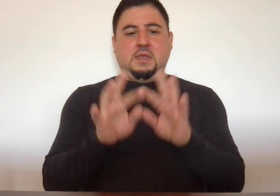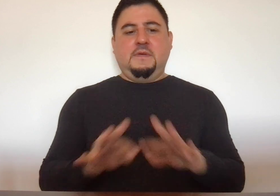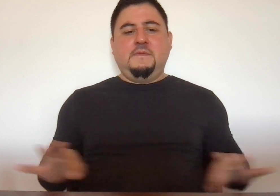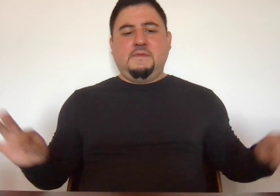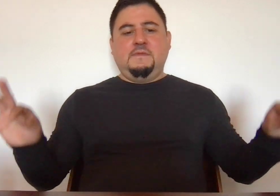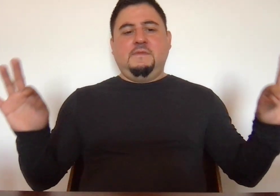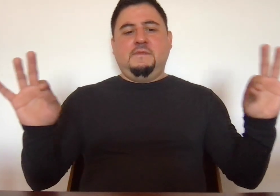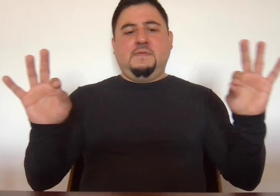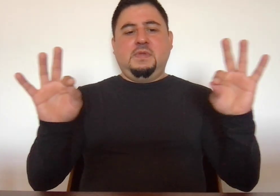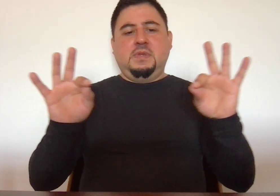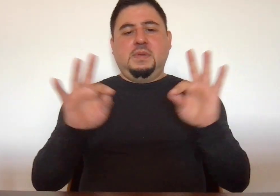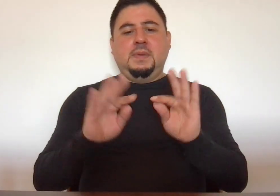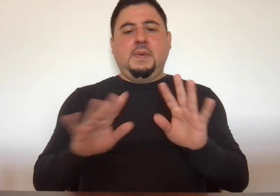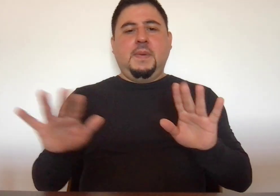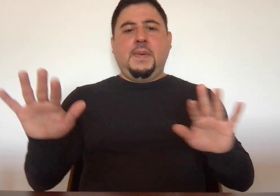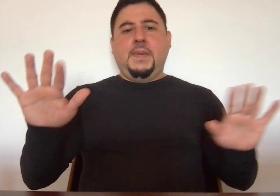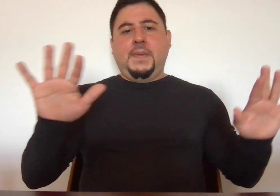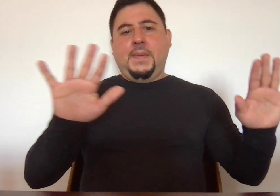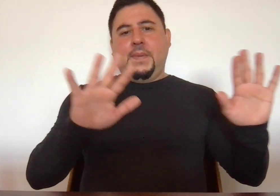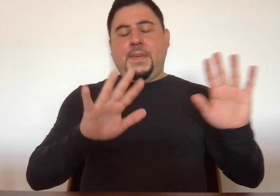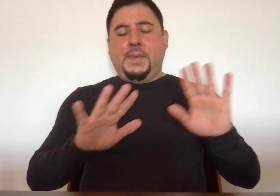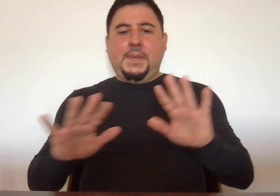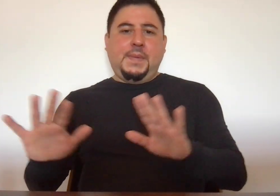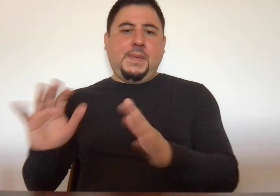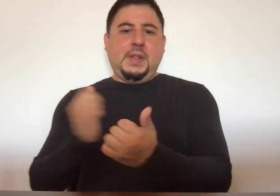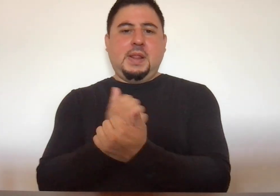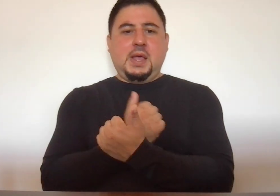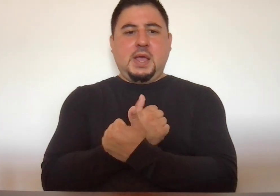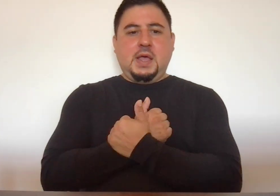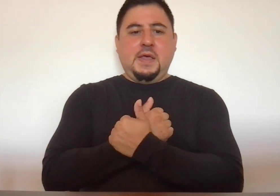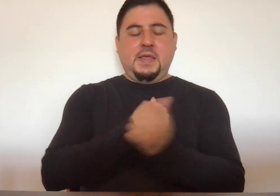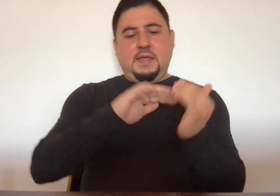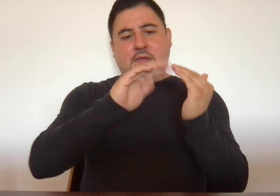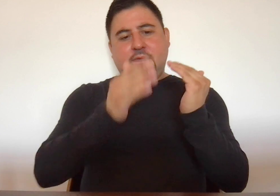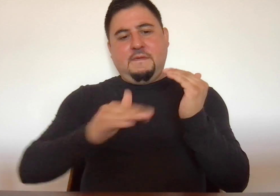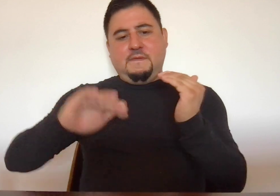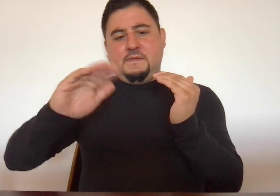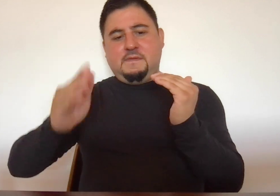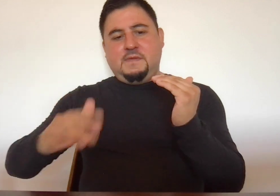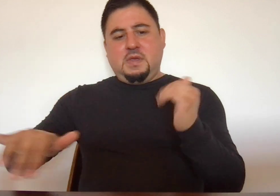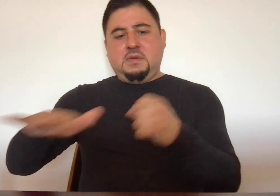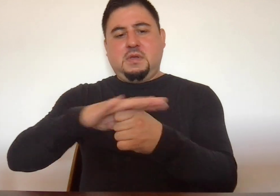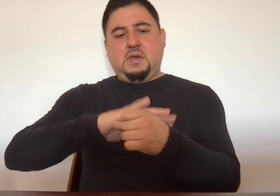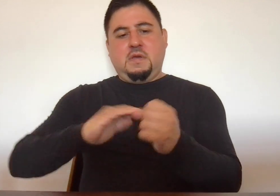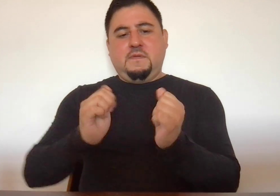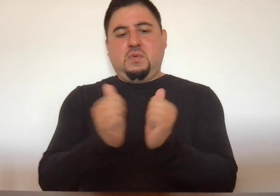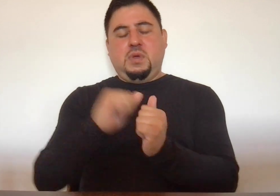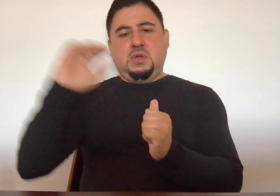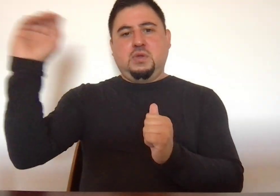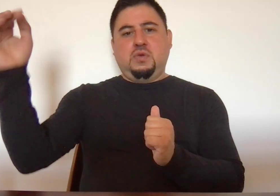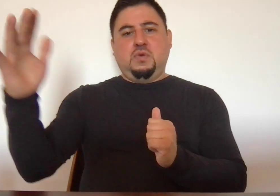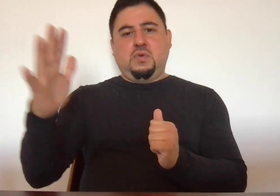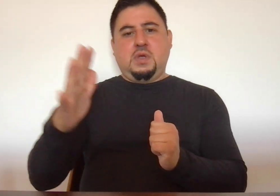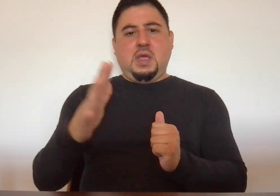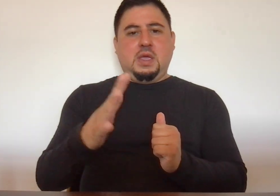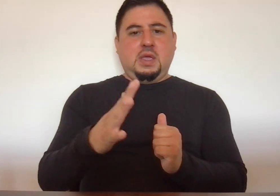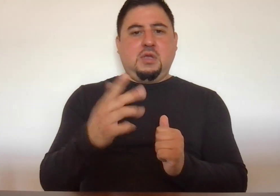garment with flocks, and the valleys blanket with grain, and they